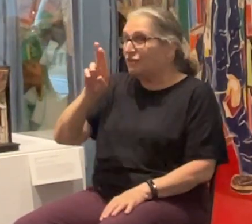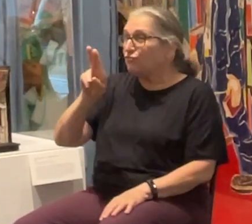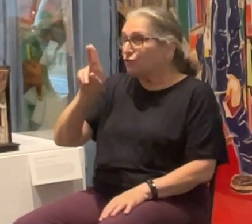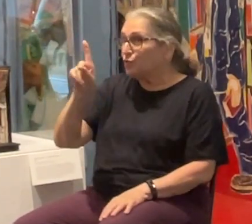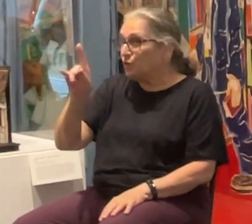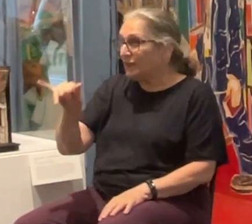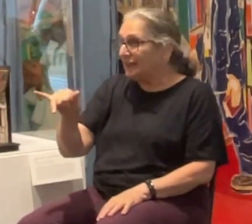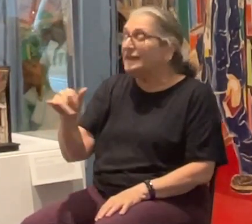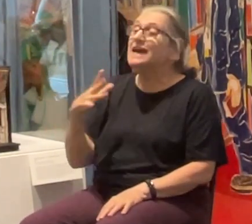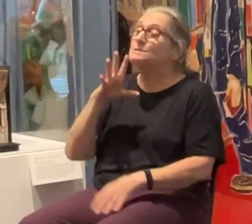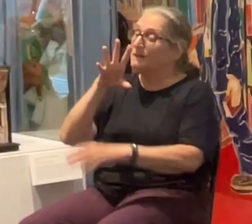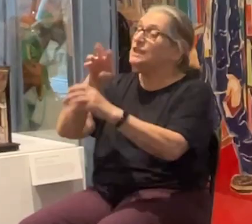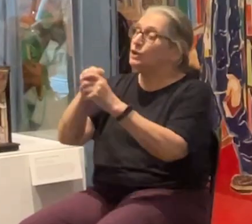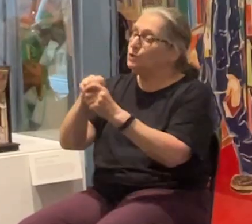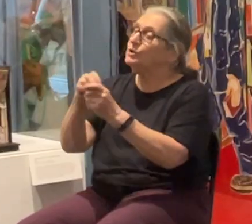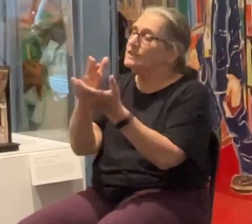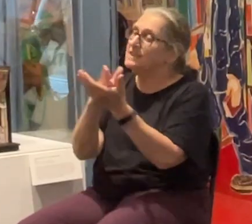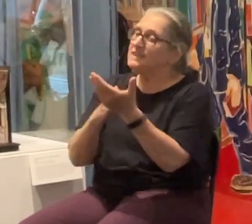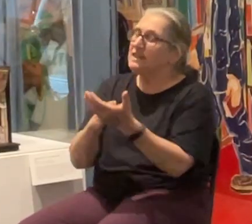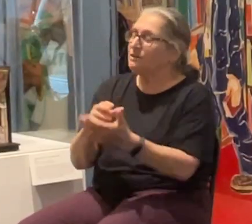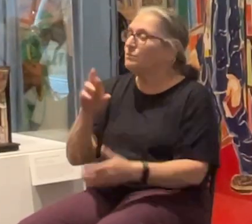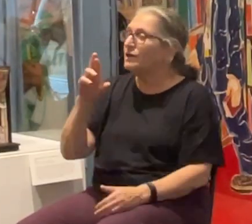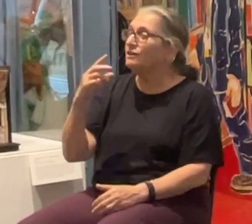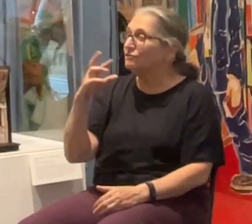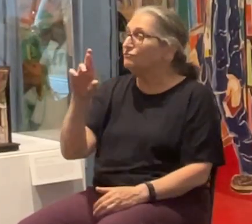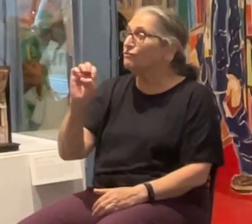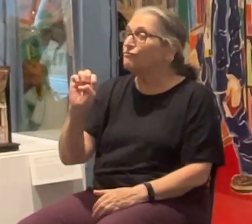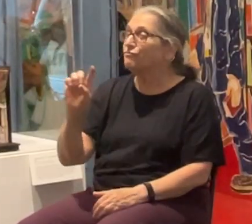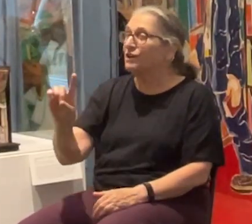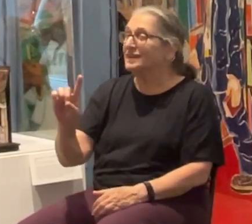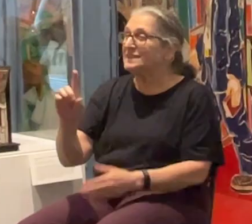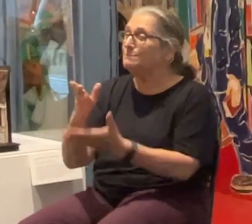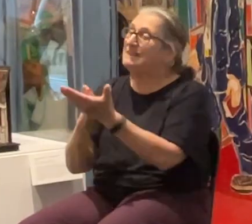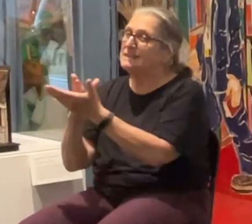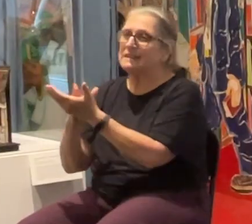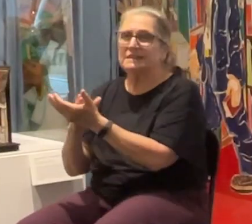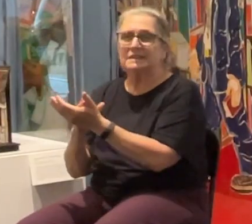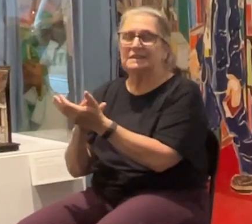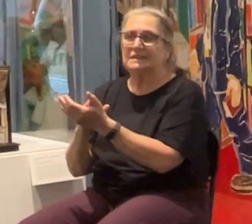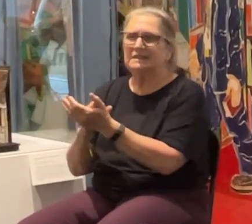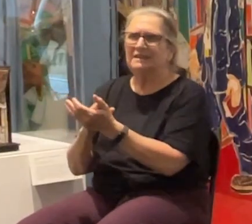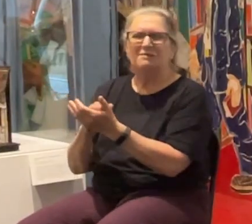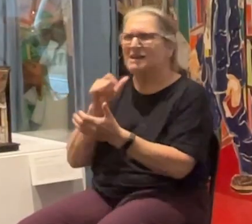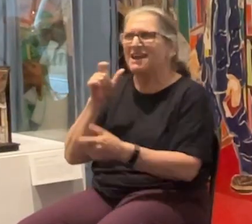has been included in some of Red's pieces for sure, but I don't think it's in this one. But he was part of the happenings and stuff like that,